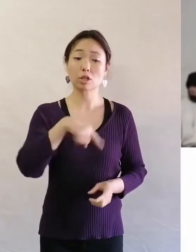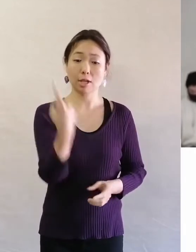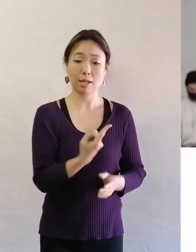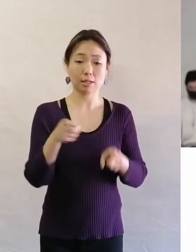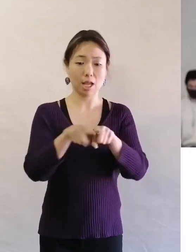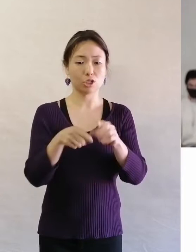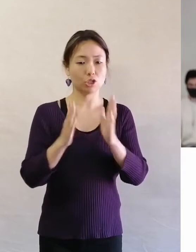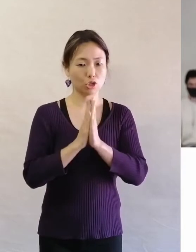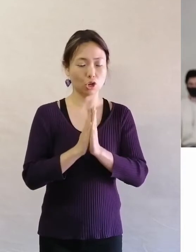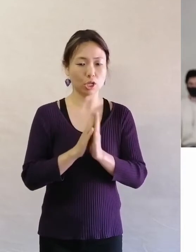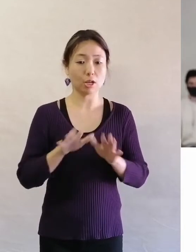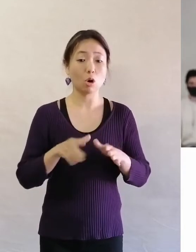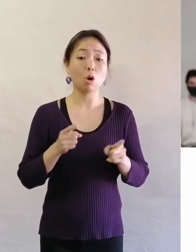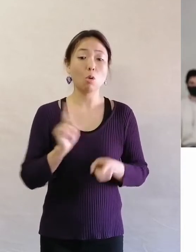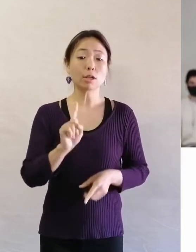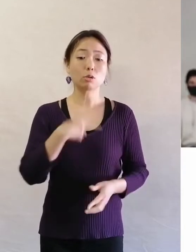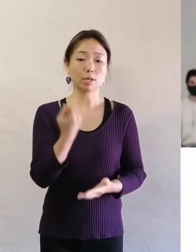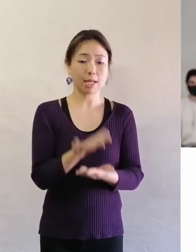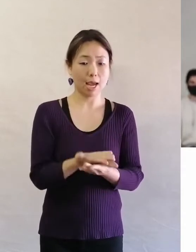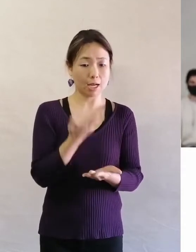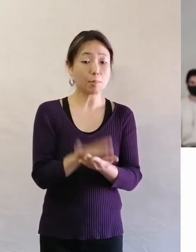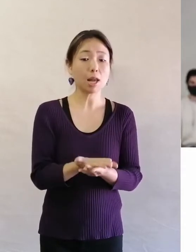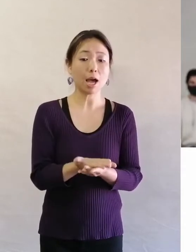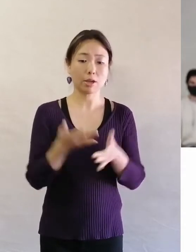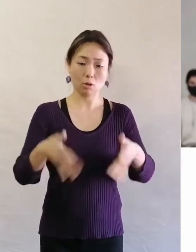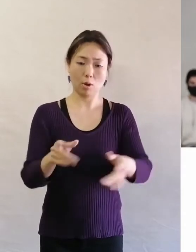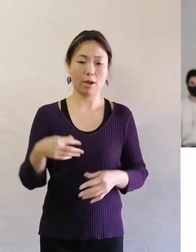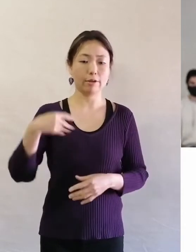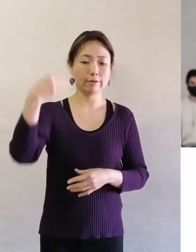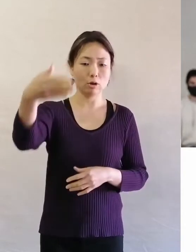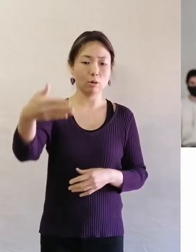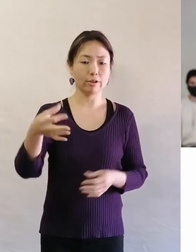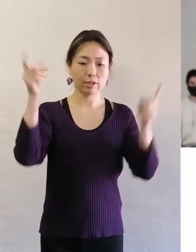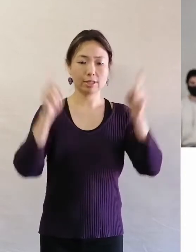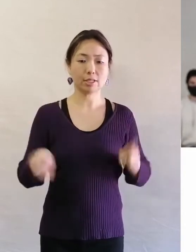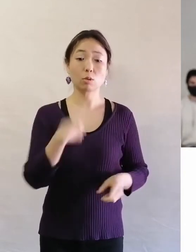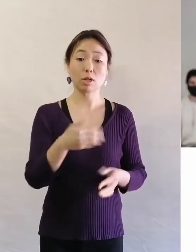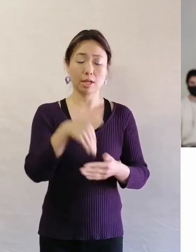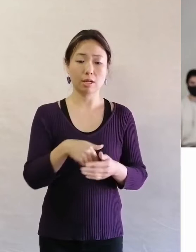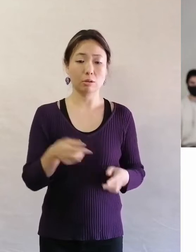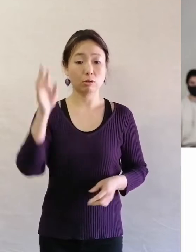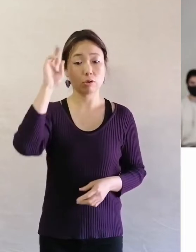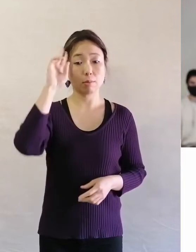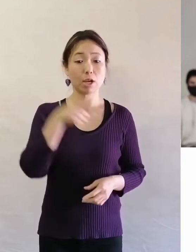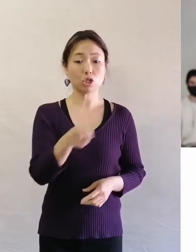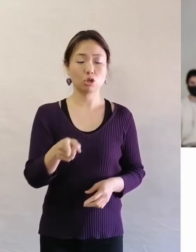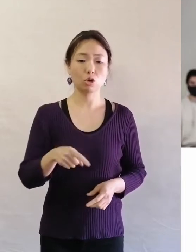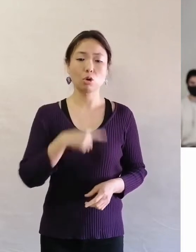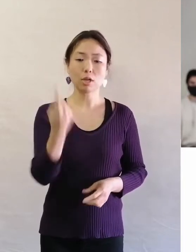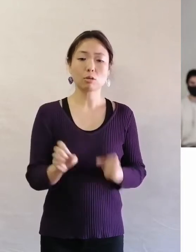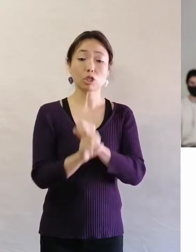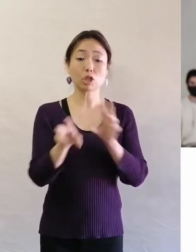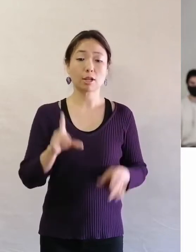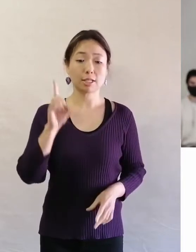a church and what we can apply for the way forward in the season that we are in. I want to remind you that we're going to be starting DNA.